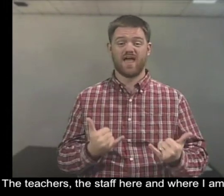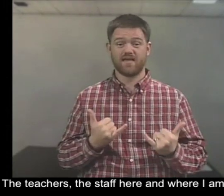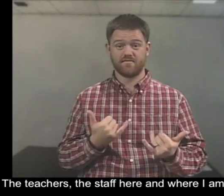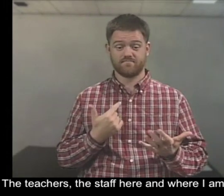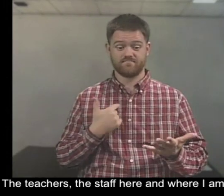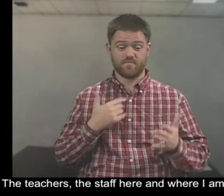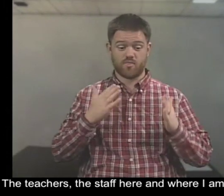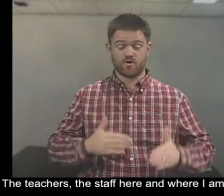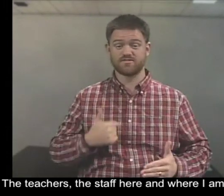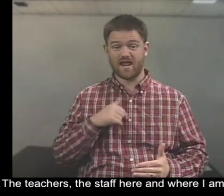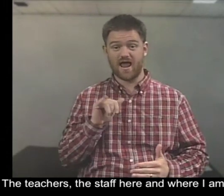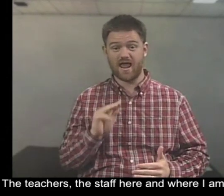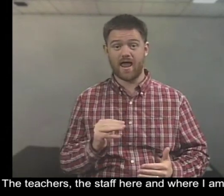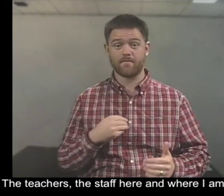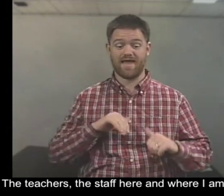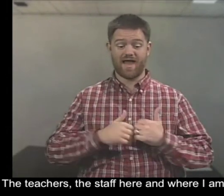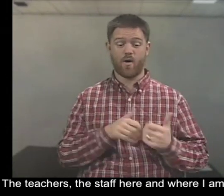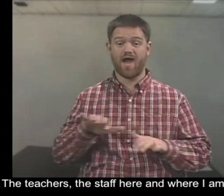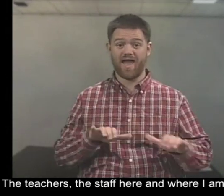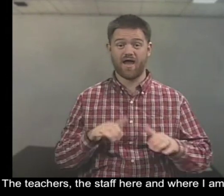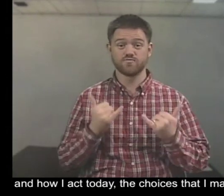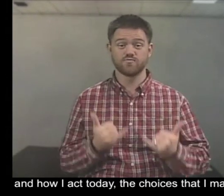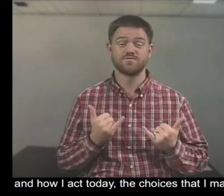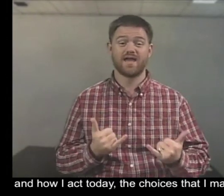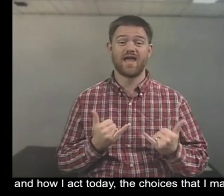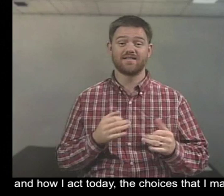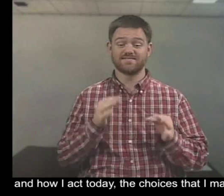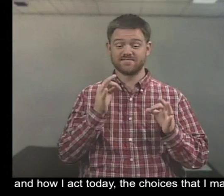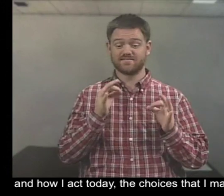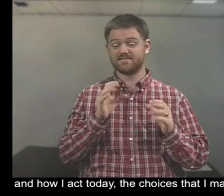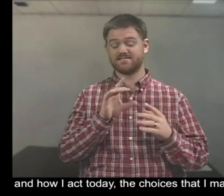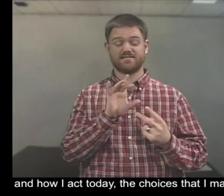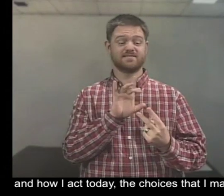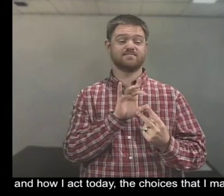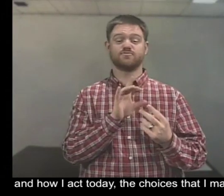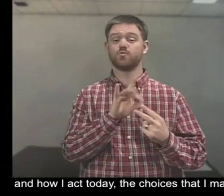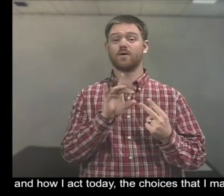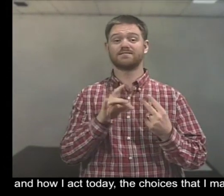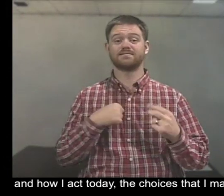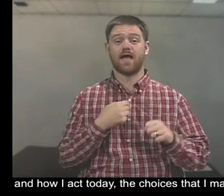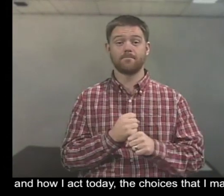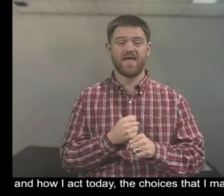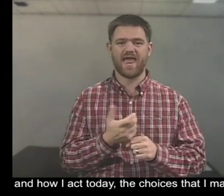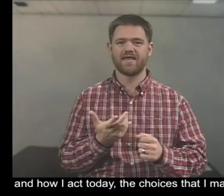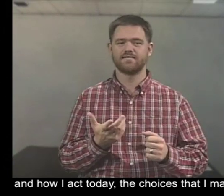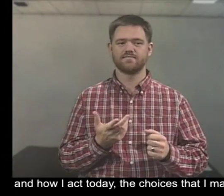and where I am today, how I act today, the choices that I